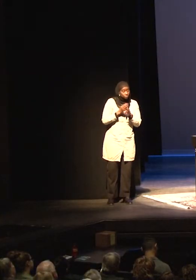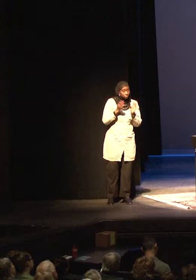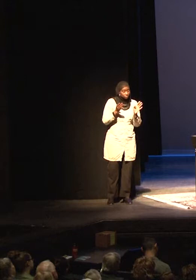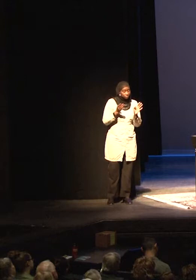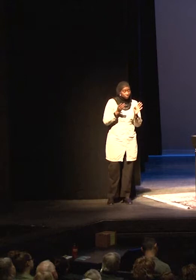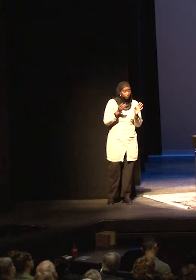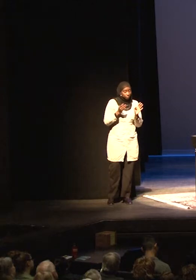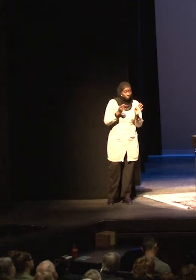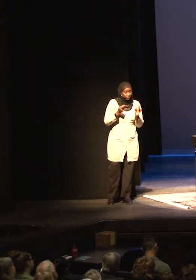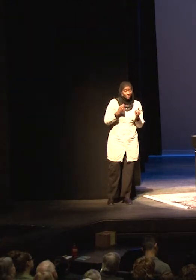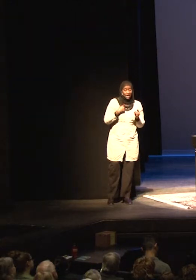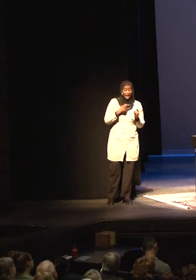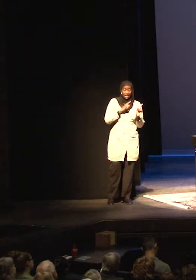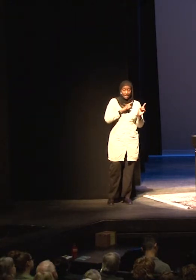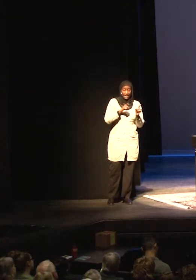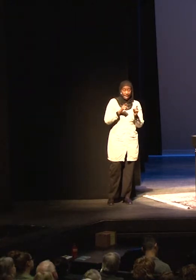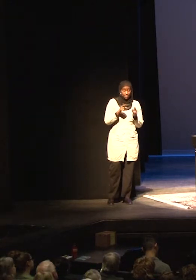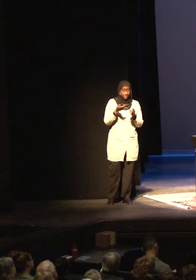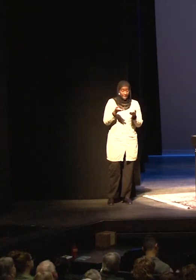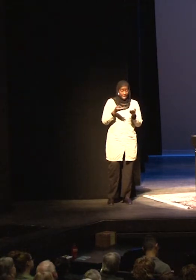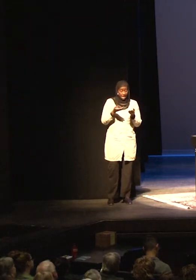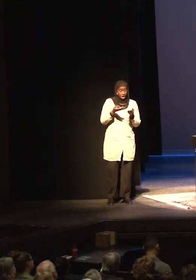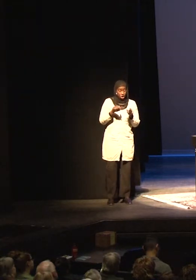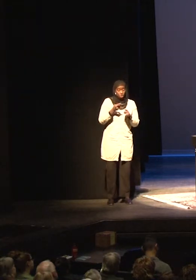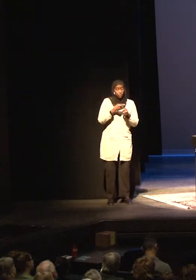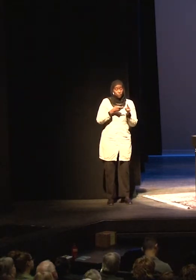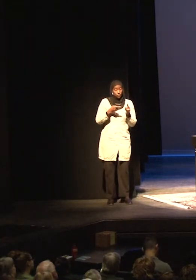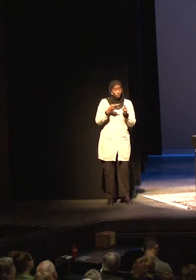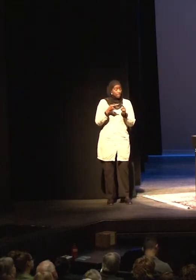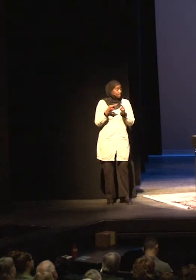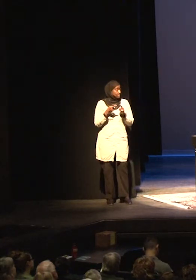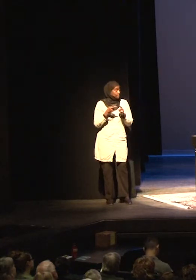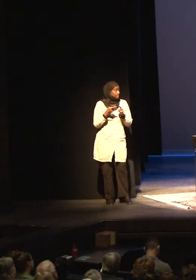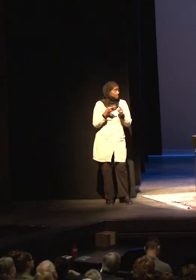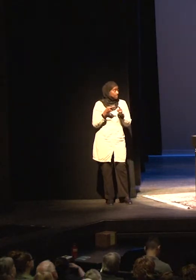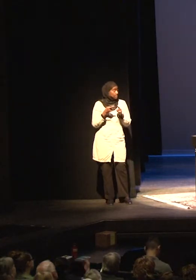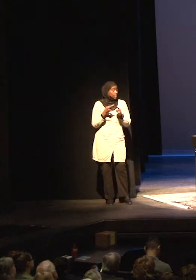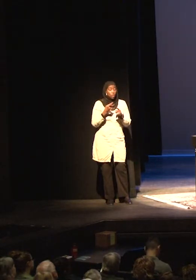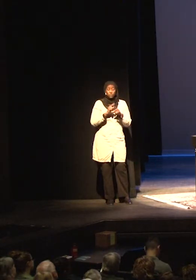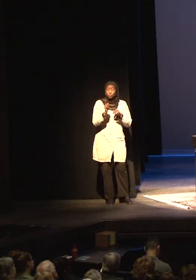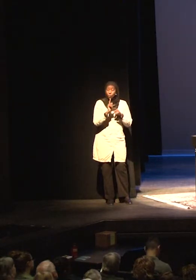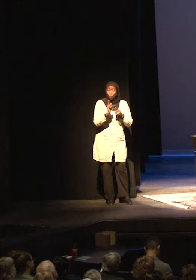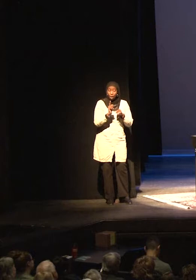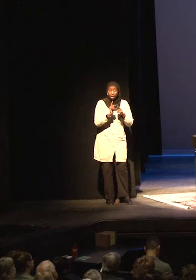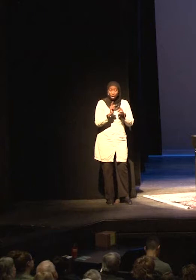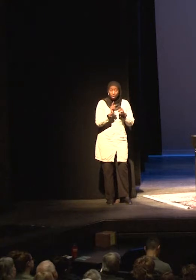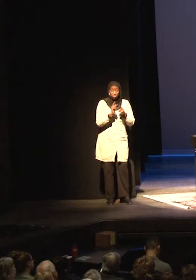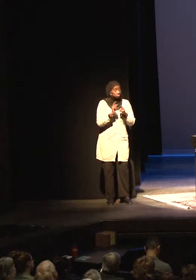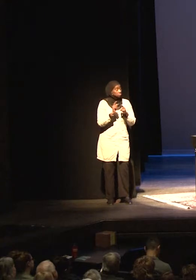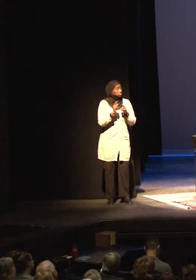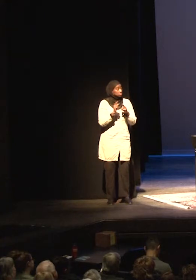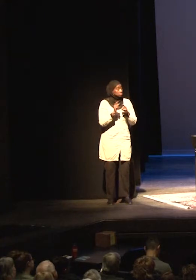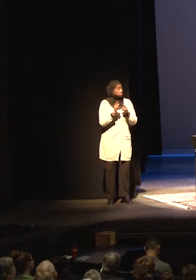Thomas Jefferson, city of Monticello, city of Declaration of Independence, city of drafting of